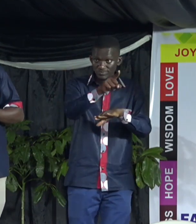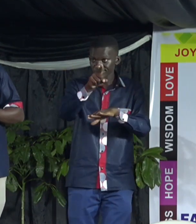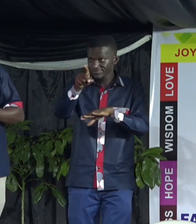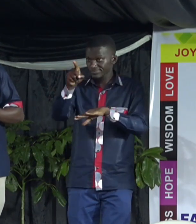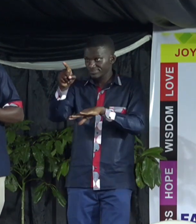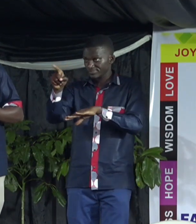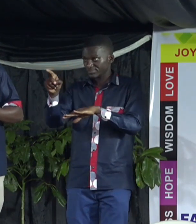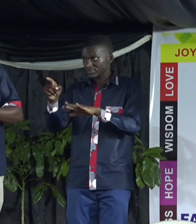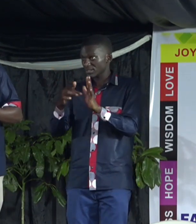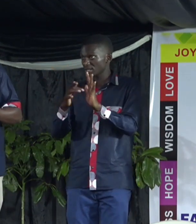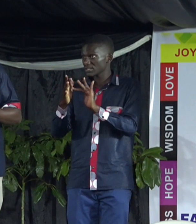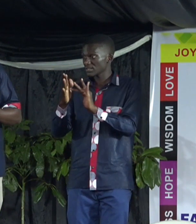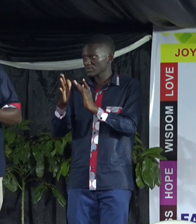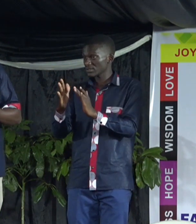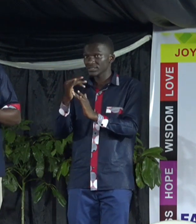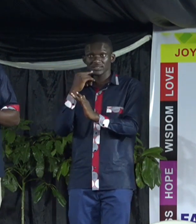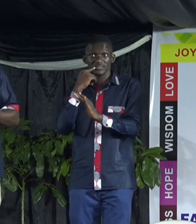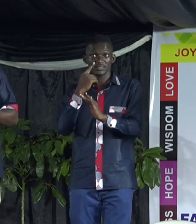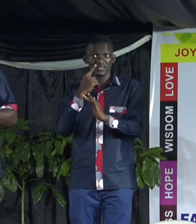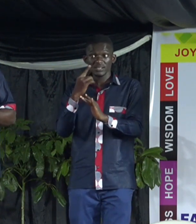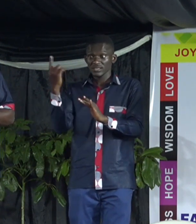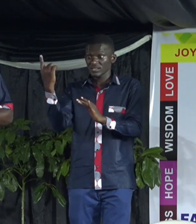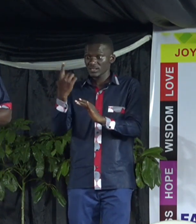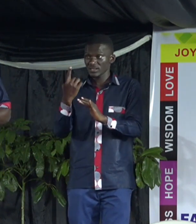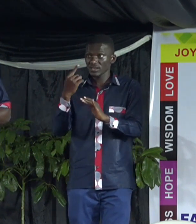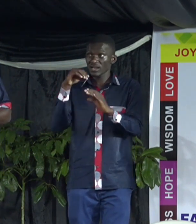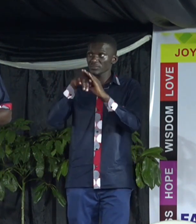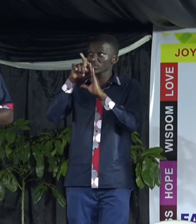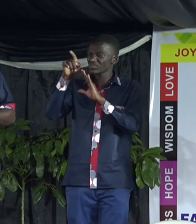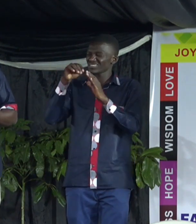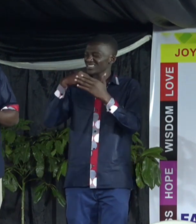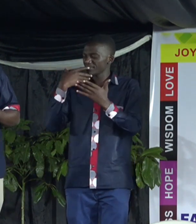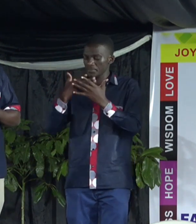want to put you as a Christian. Agamba nti they come to you in sheep's clothing.